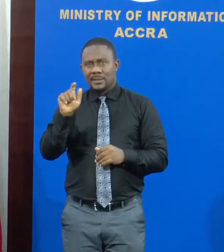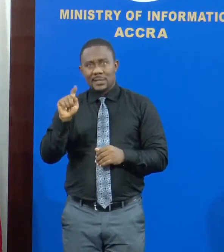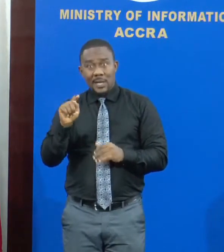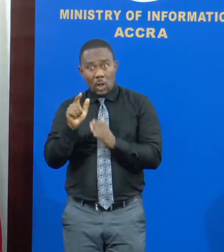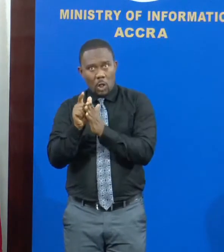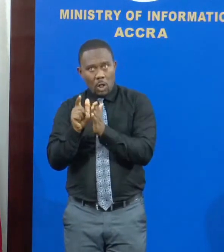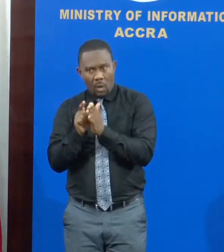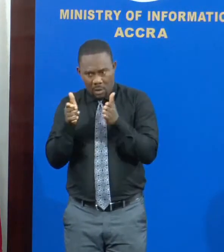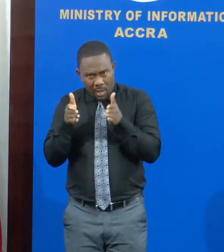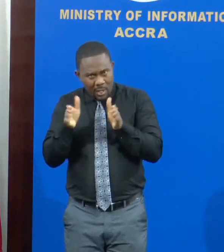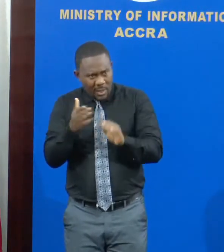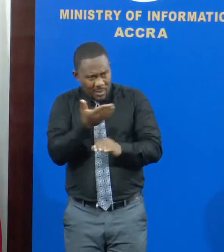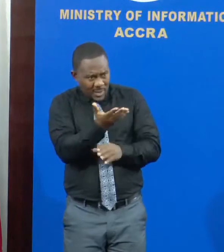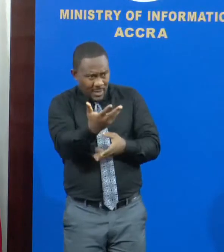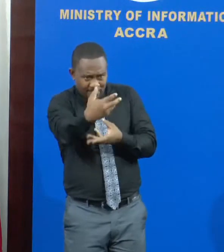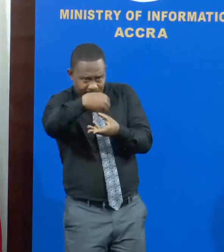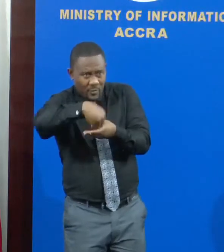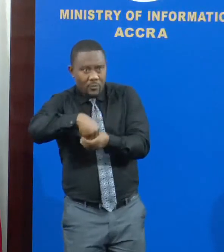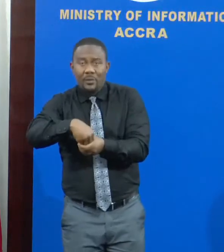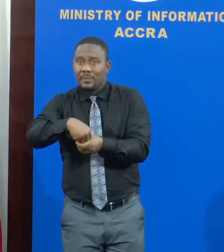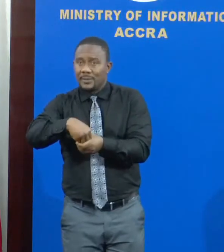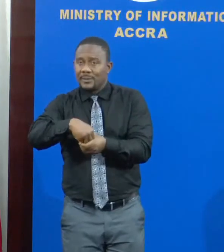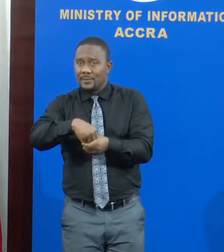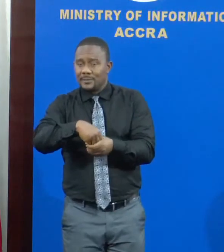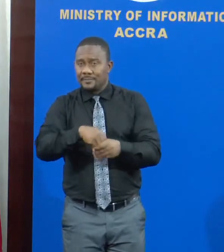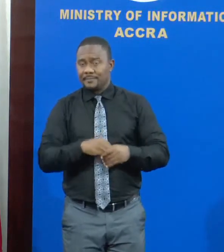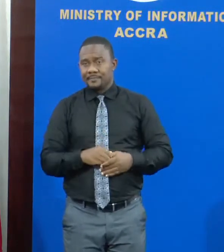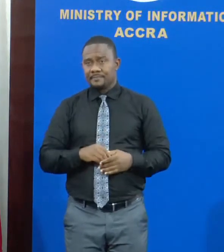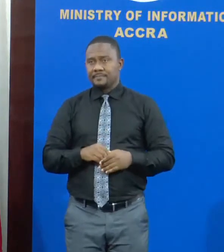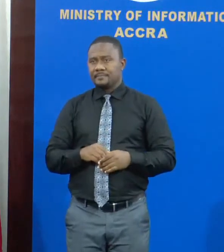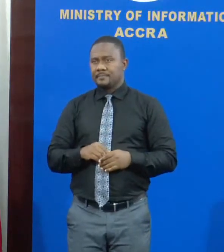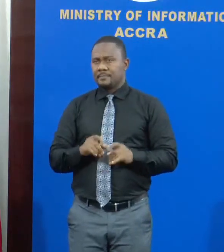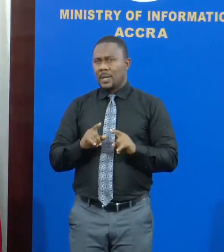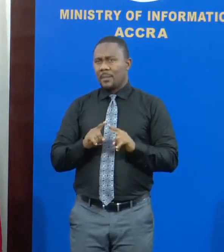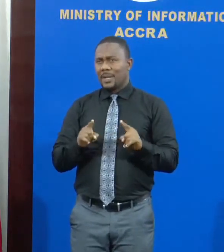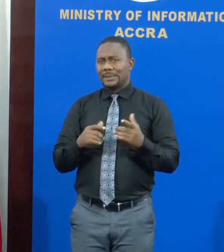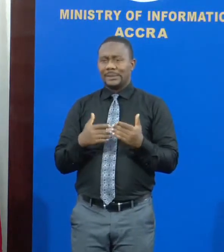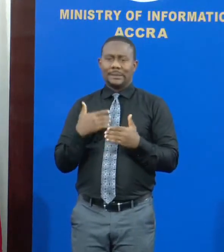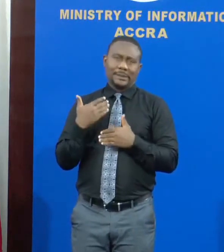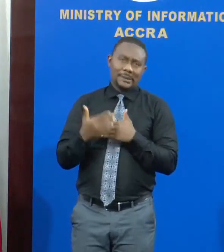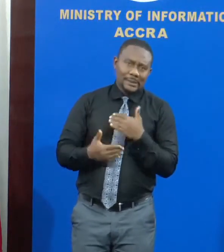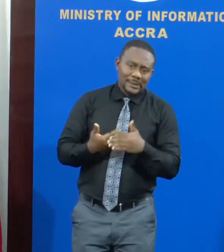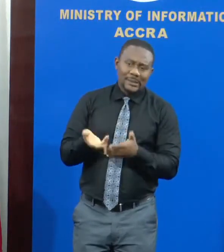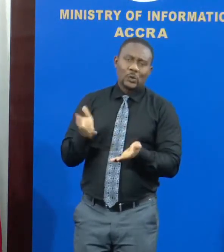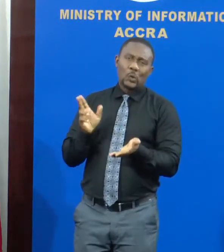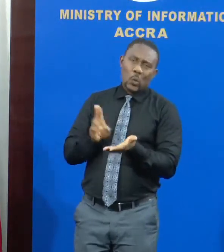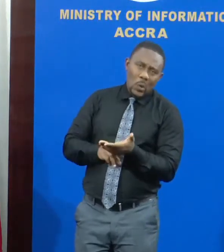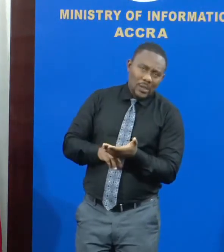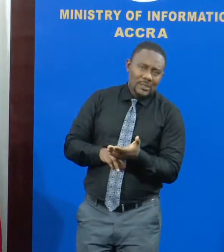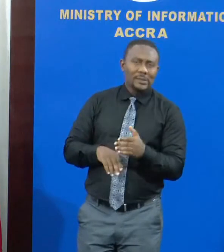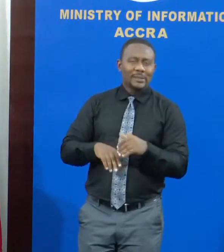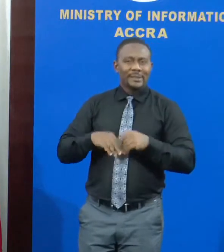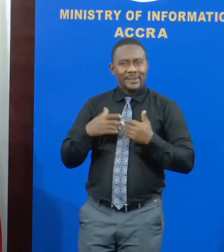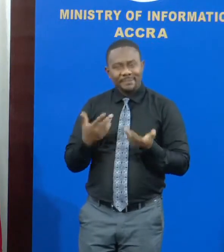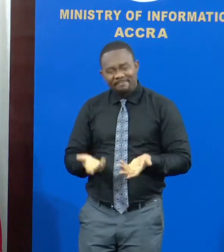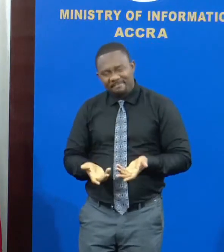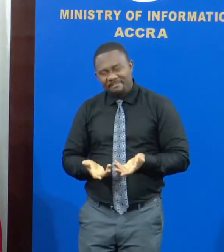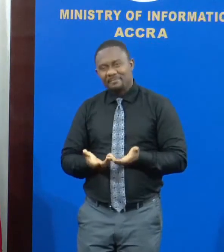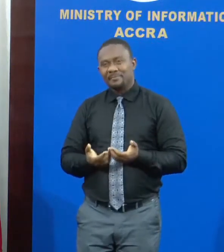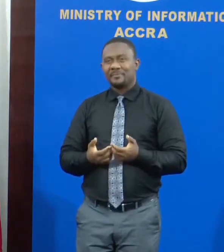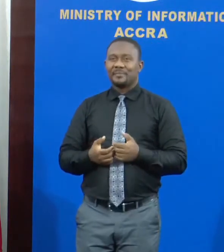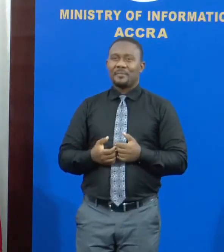scheme. But the going through the process of registering them and,